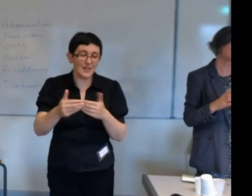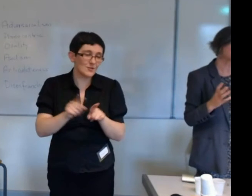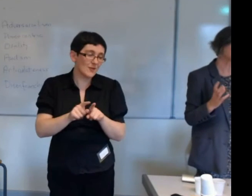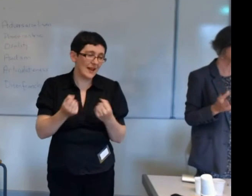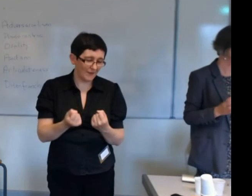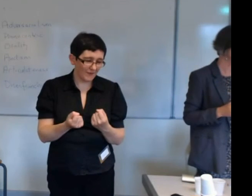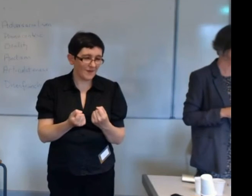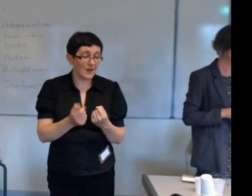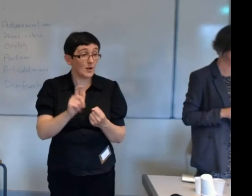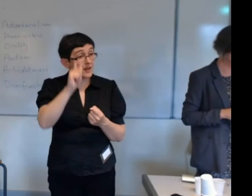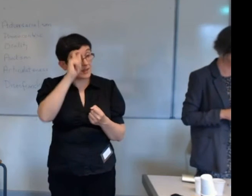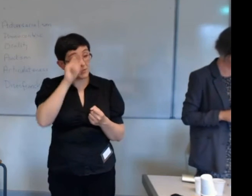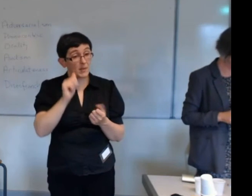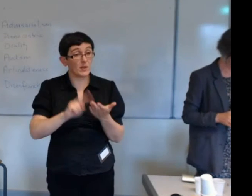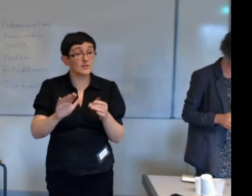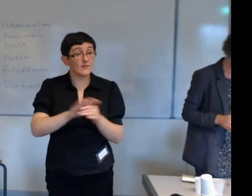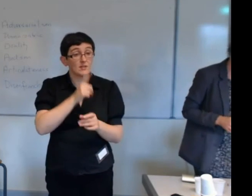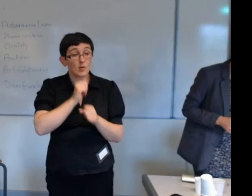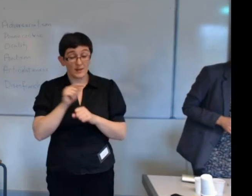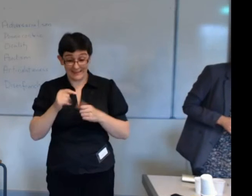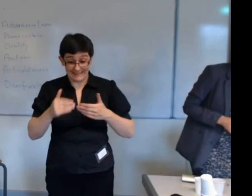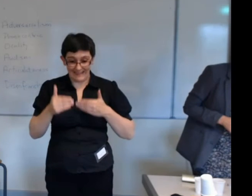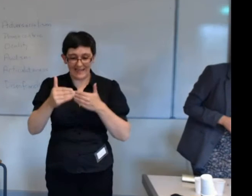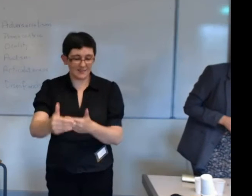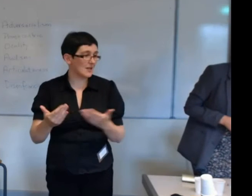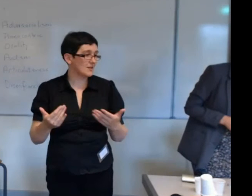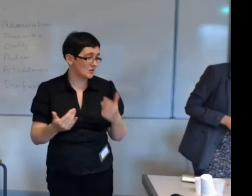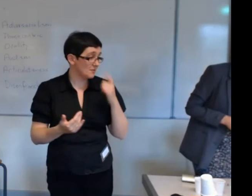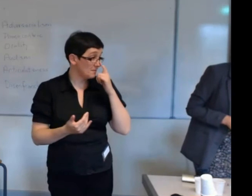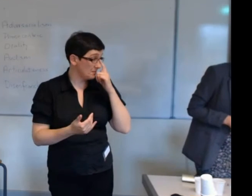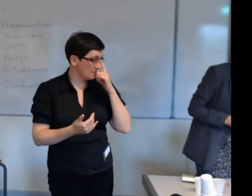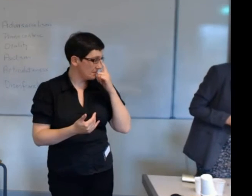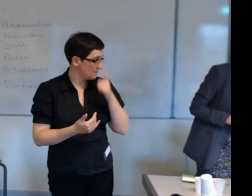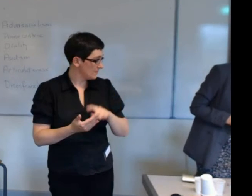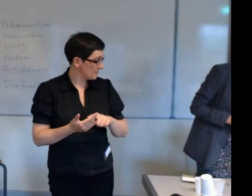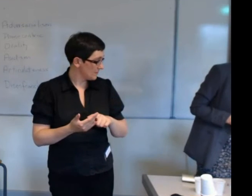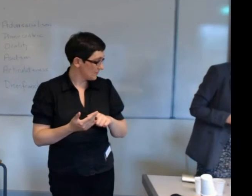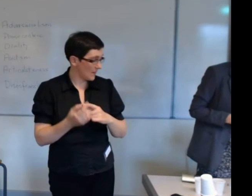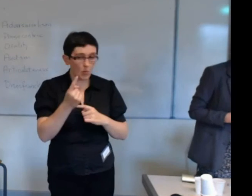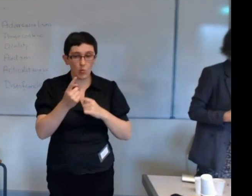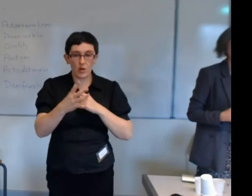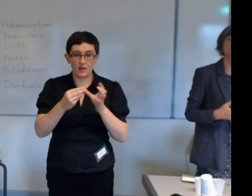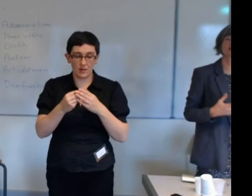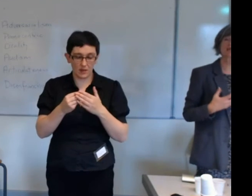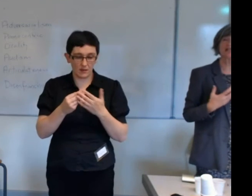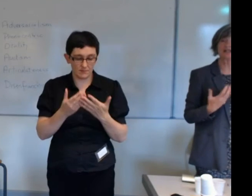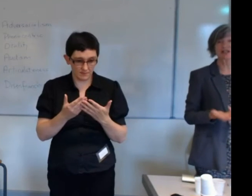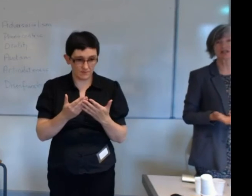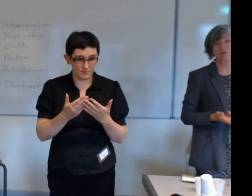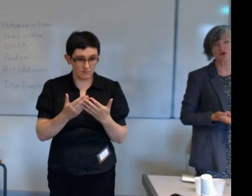might be useful just to talk to you a little bit about that. Because I suppose the other thing is, as I said, one of the things that we would see as being really, really important